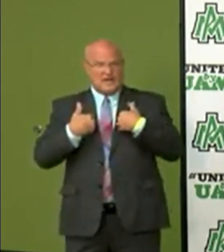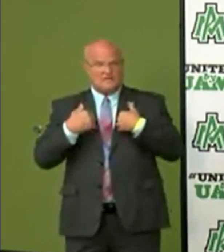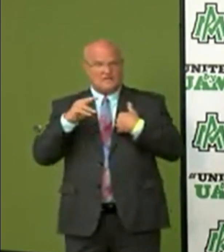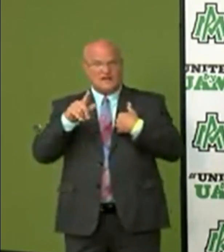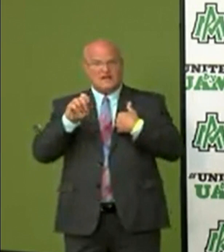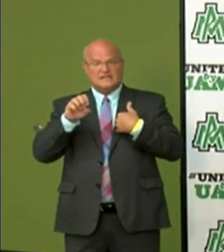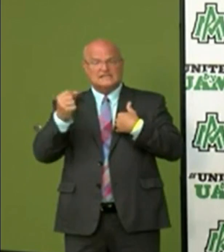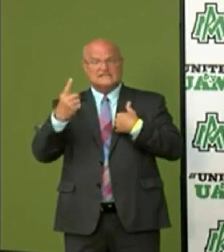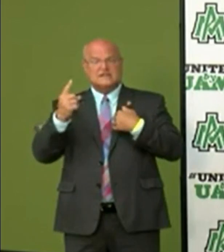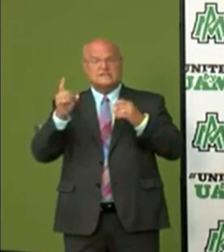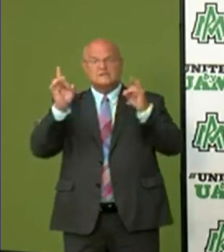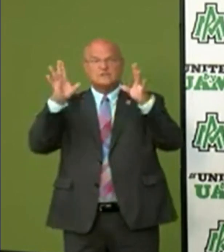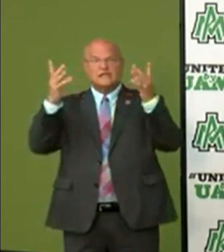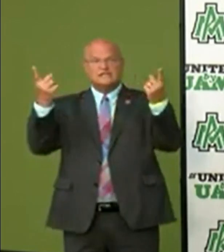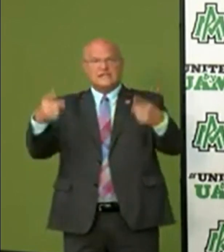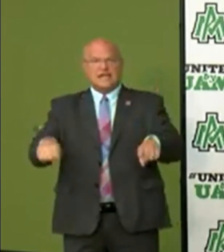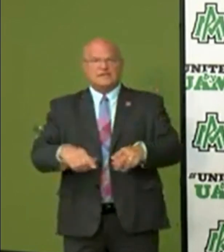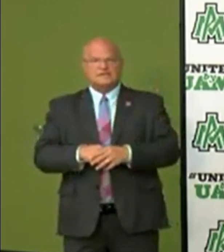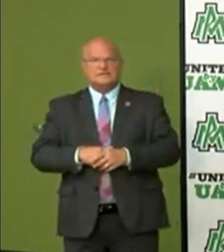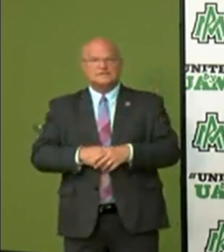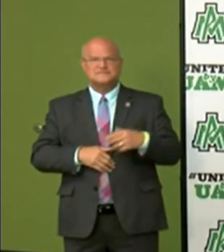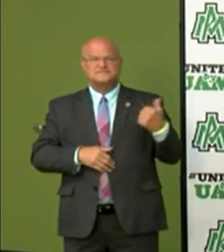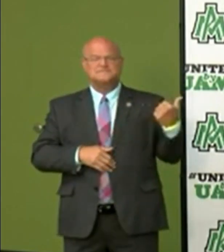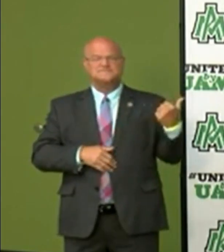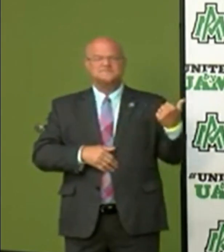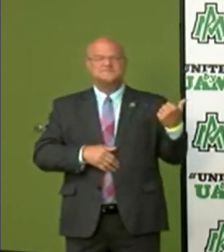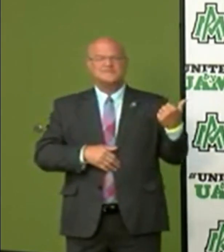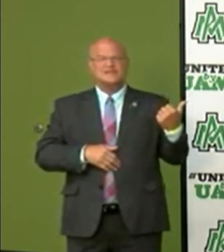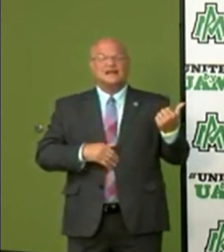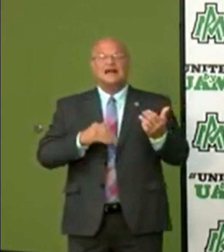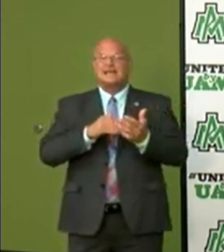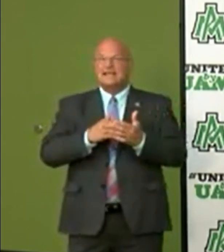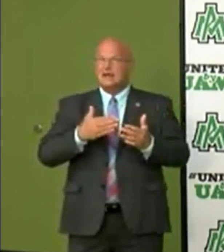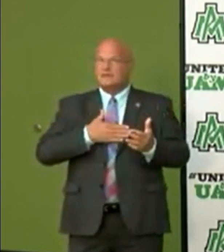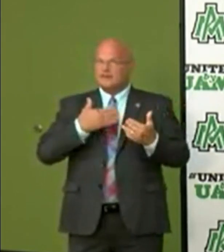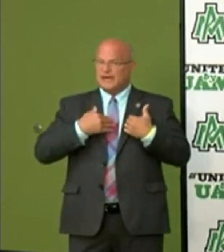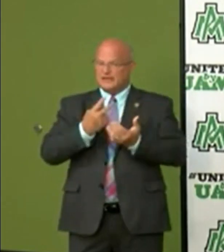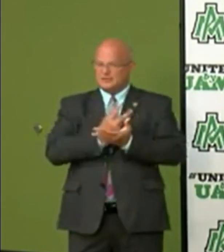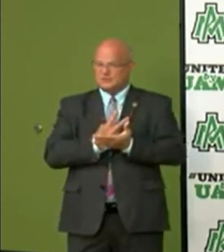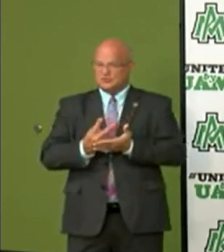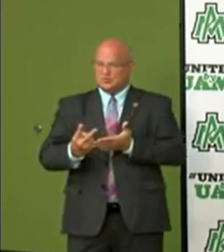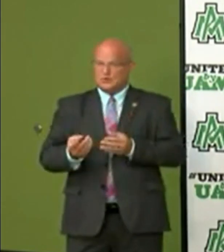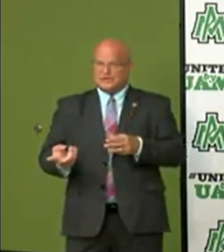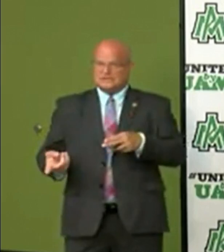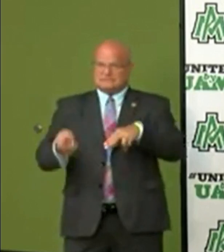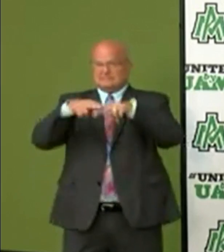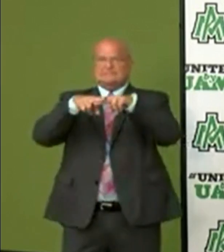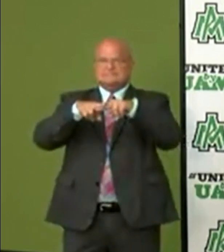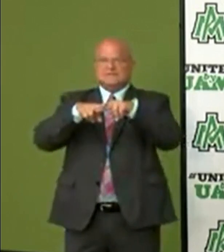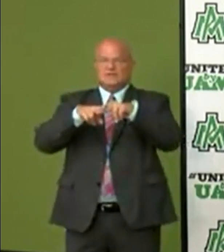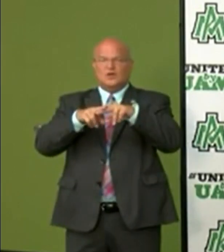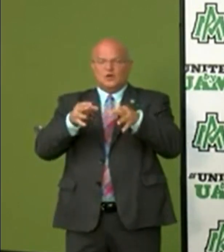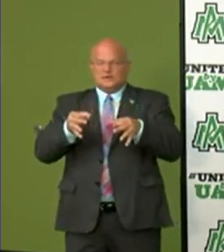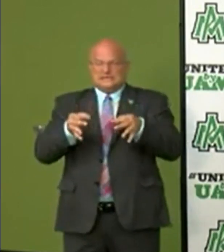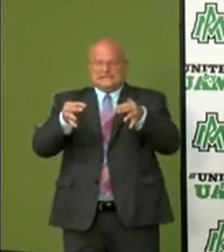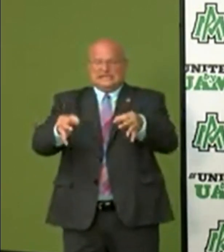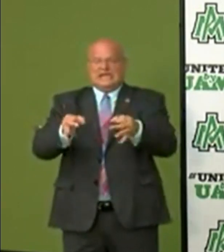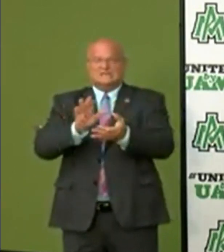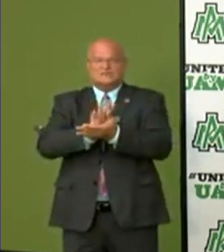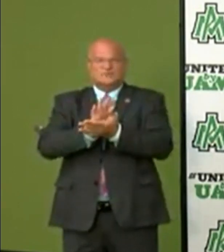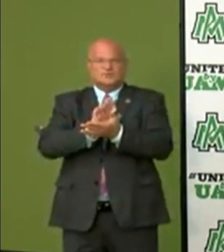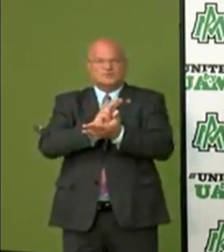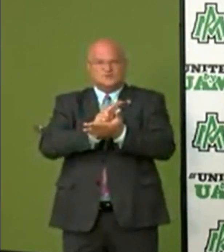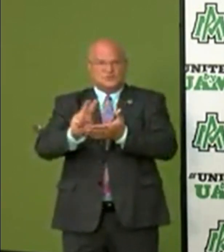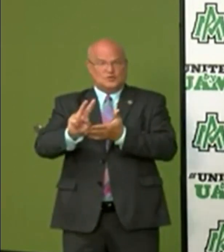something drastic happens? Well, again, I'm glad we had 2 extra weeks. The fact that we delayed school for 2 weeks gave us